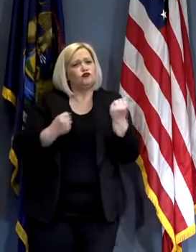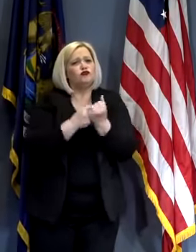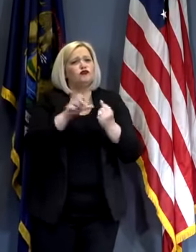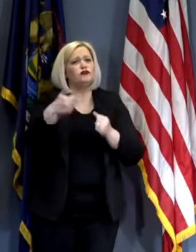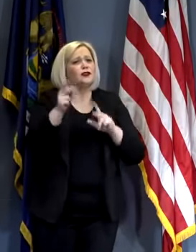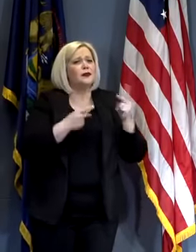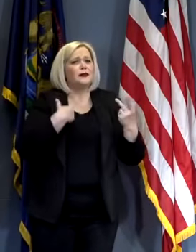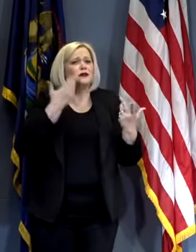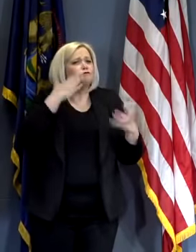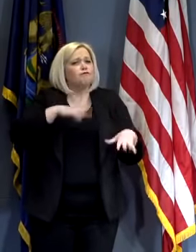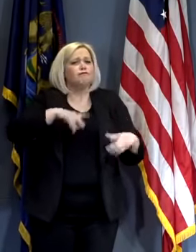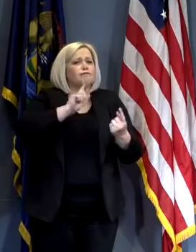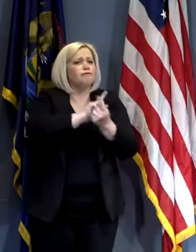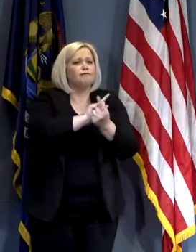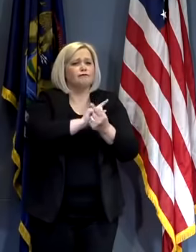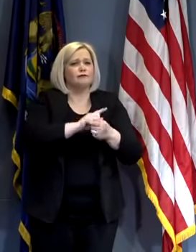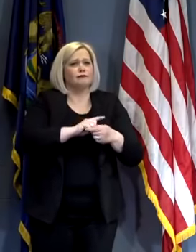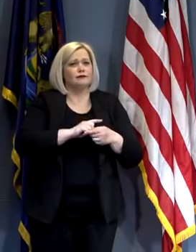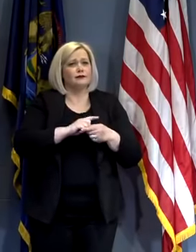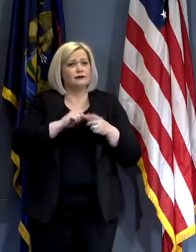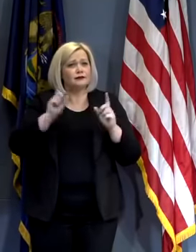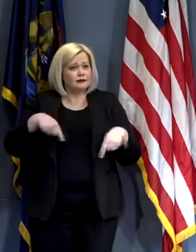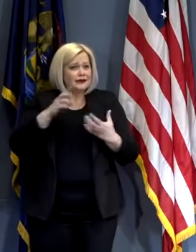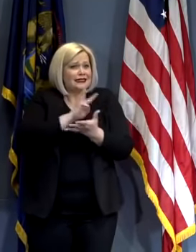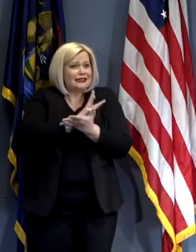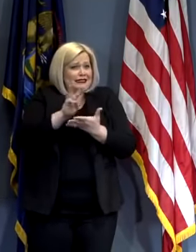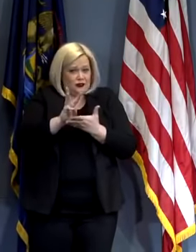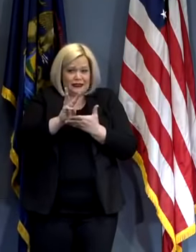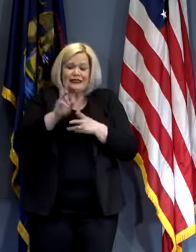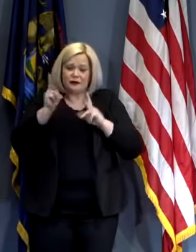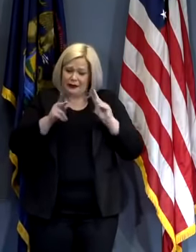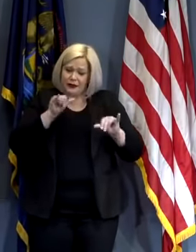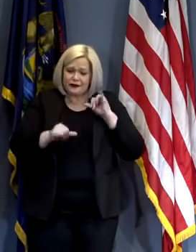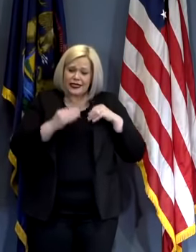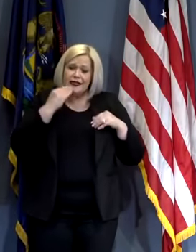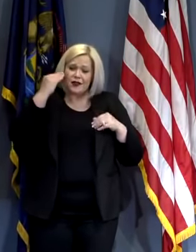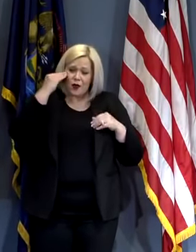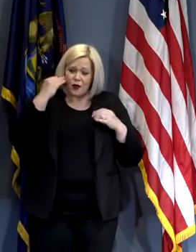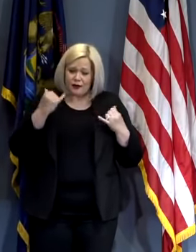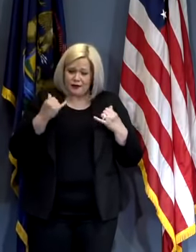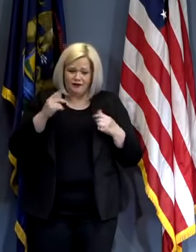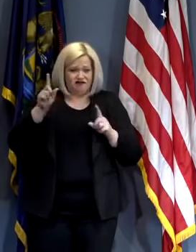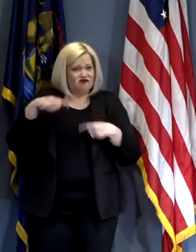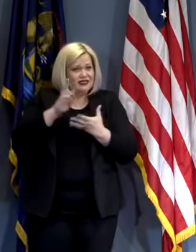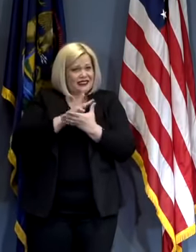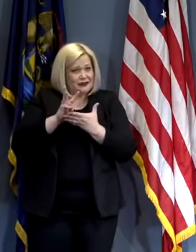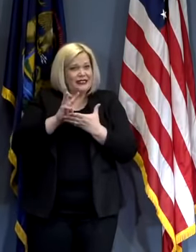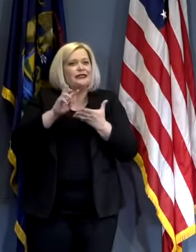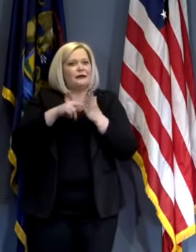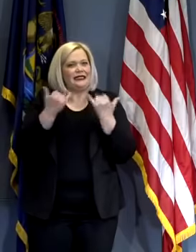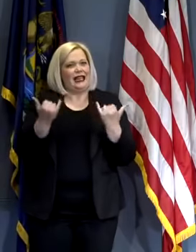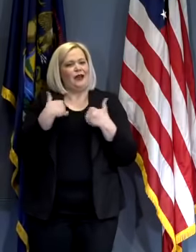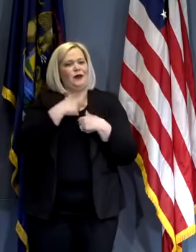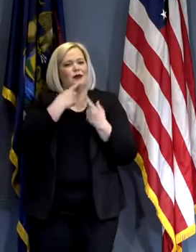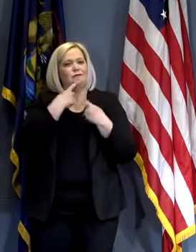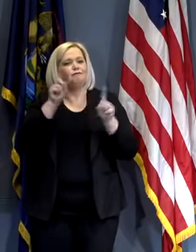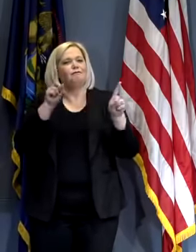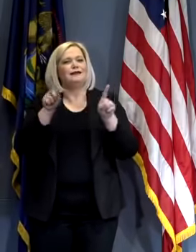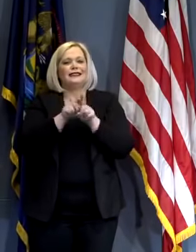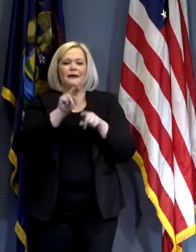met. The people who have spent the last 6 weeks doing their part are the reason we're going to get through this. Like Nancy